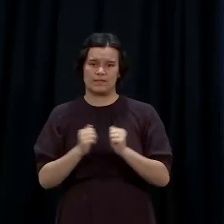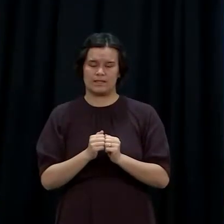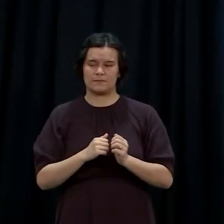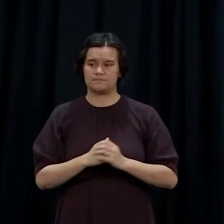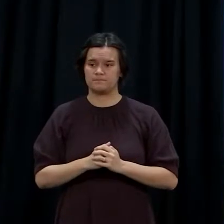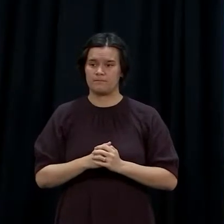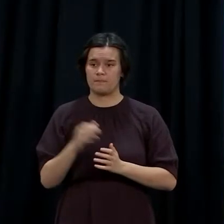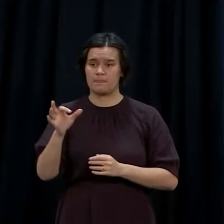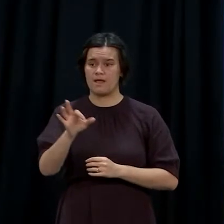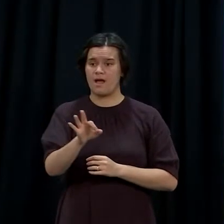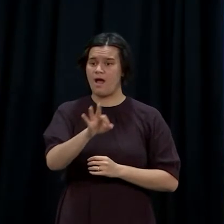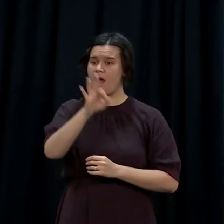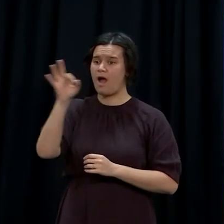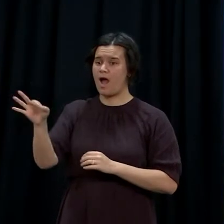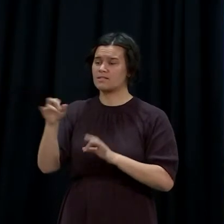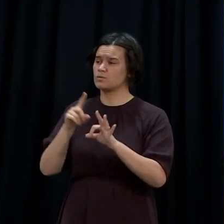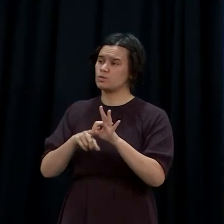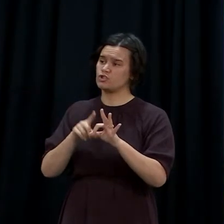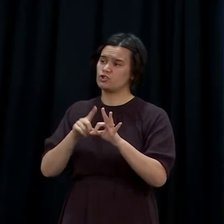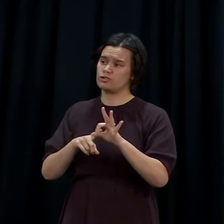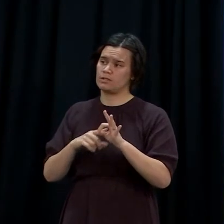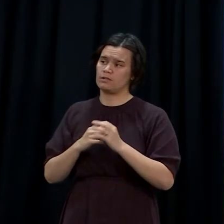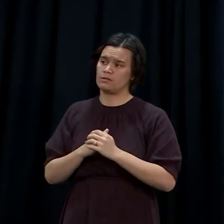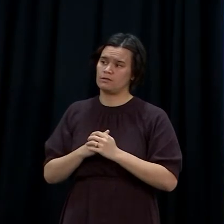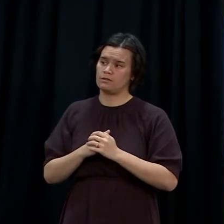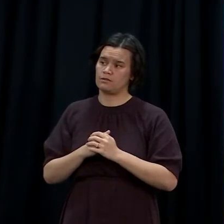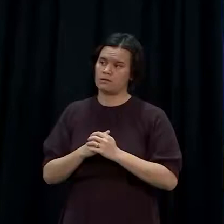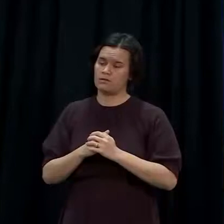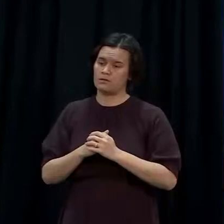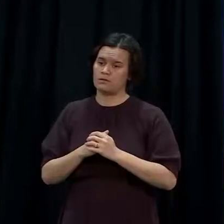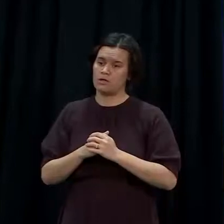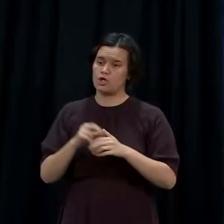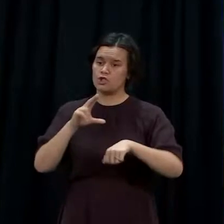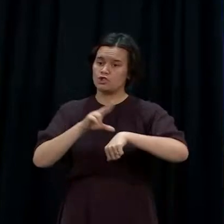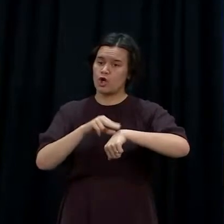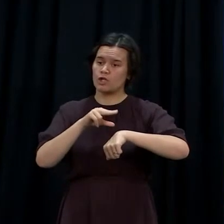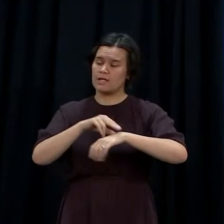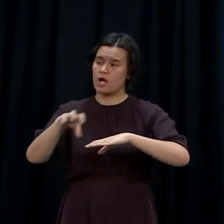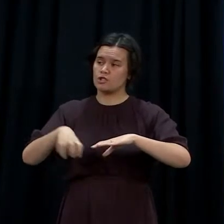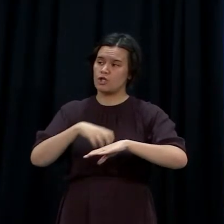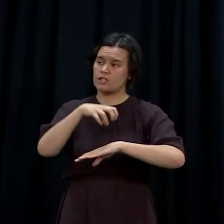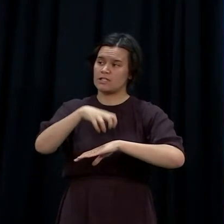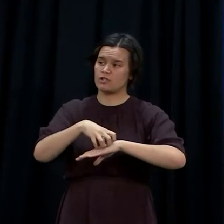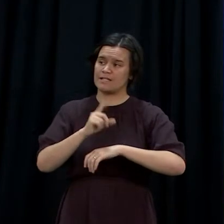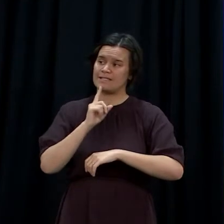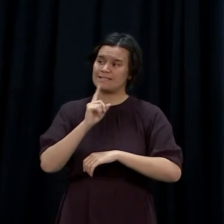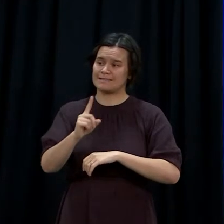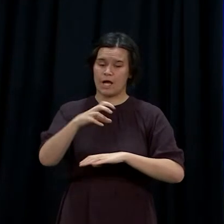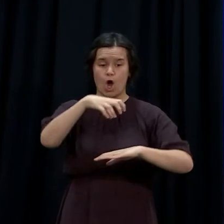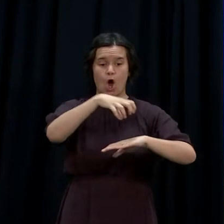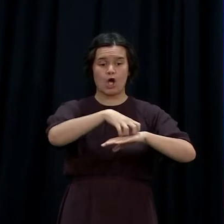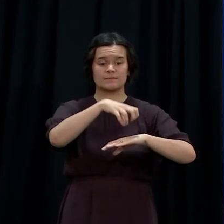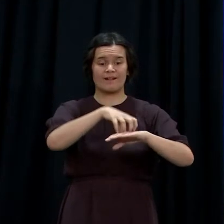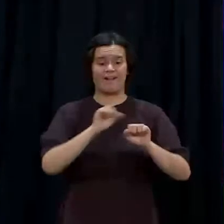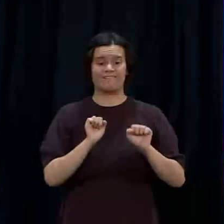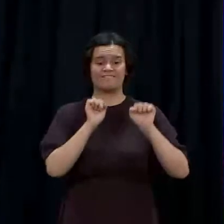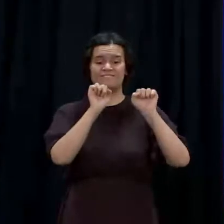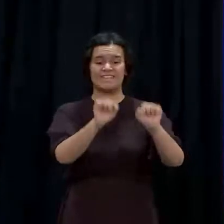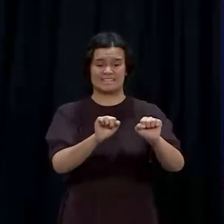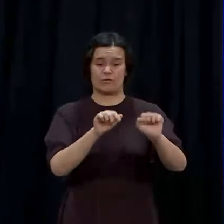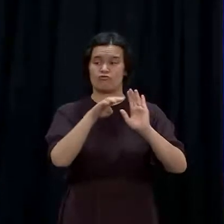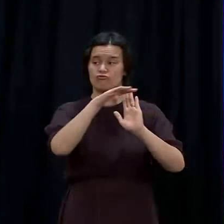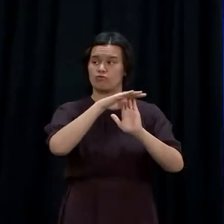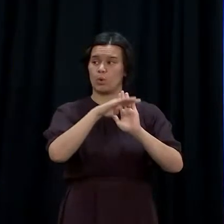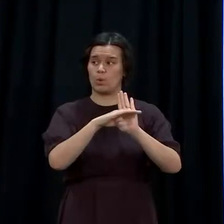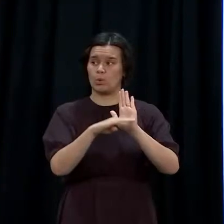Minister, a question on behalf of a colleague, please. The Resident Doctors Association says the new hospital visiting policy that the